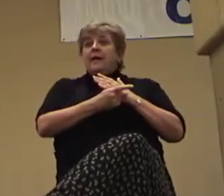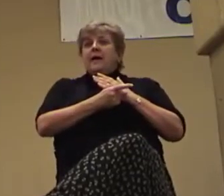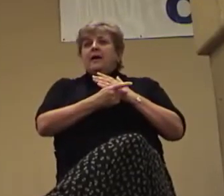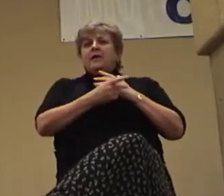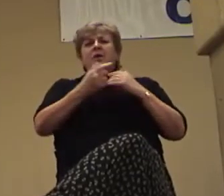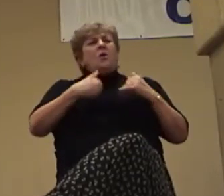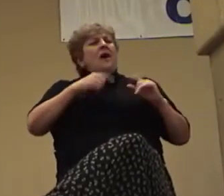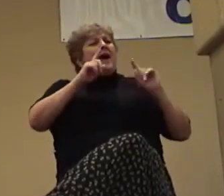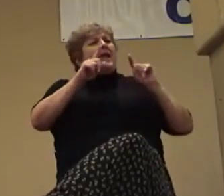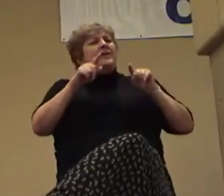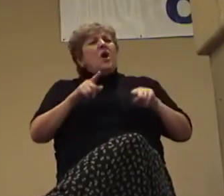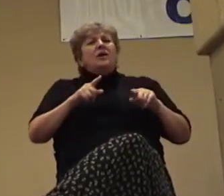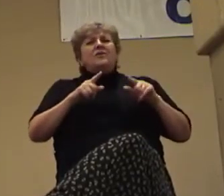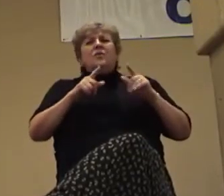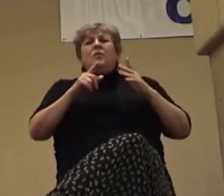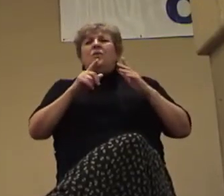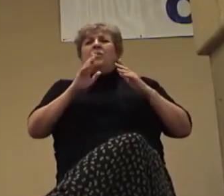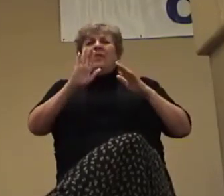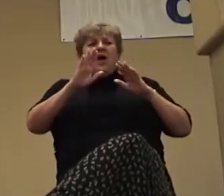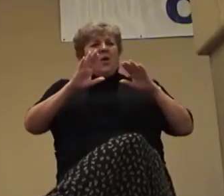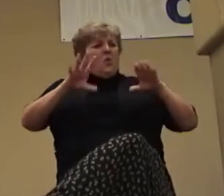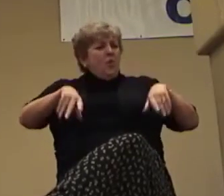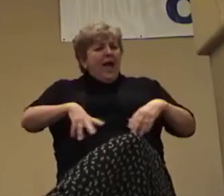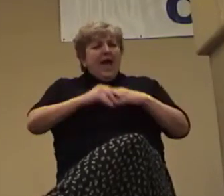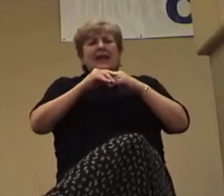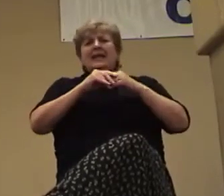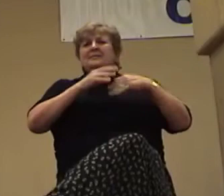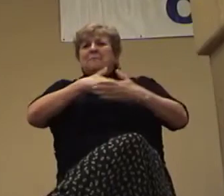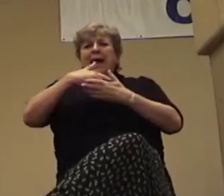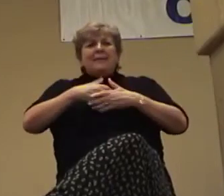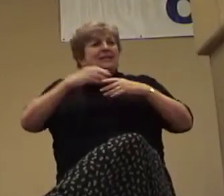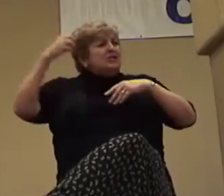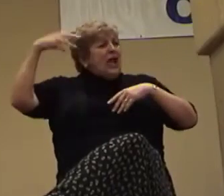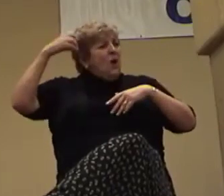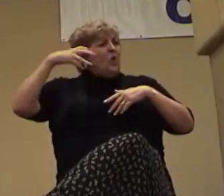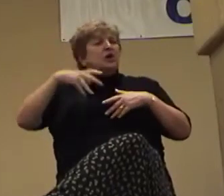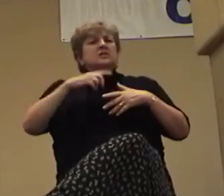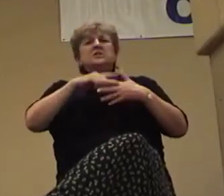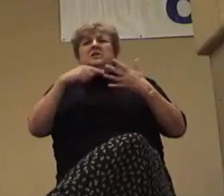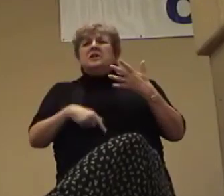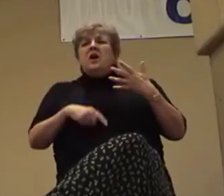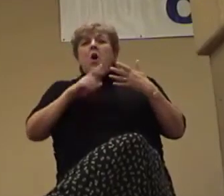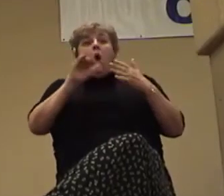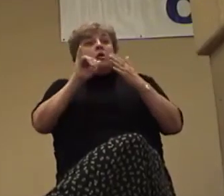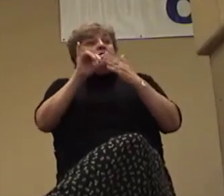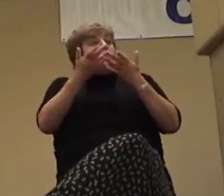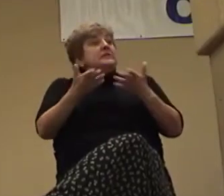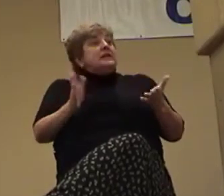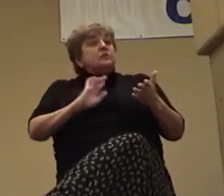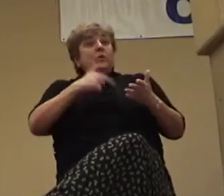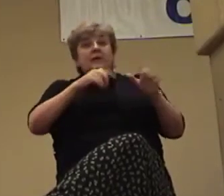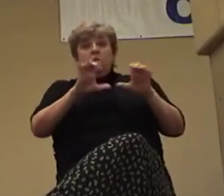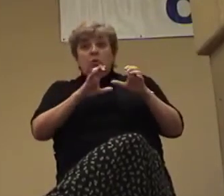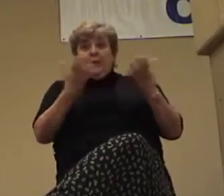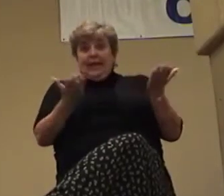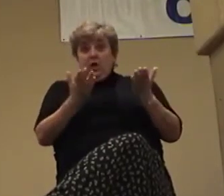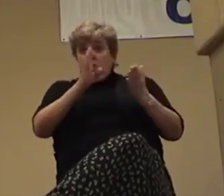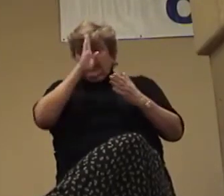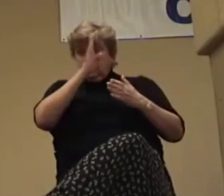them housewarming parties, bridal showers, baby showers. I had never done any of that prior to coming to you. I got to do